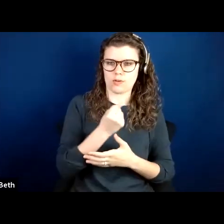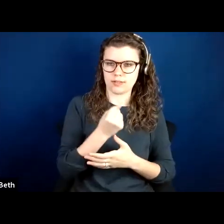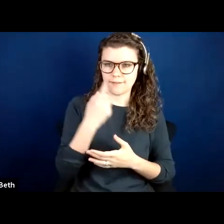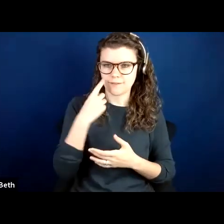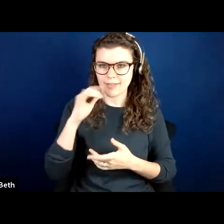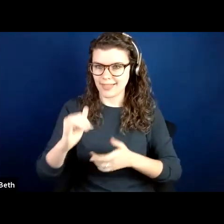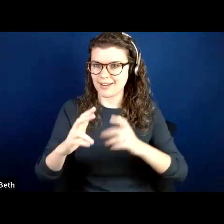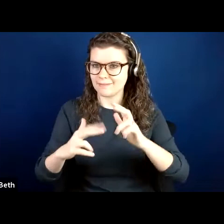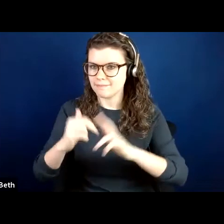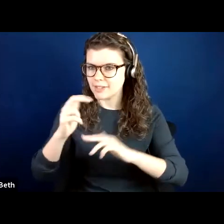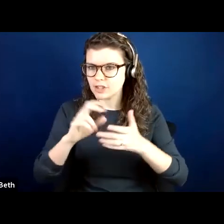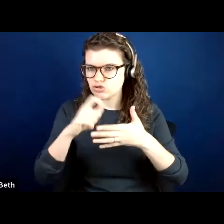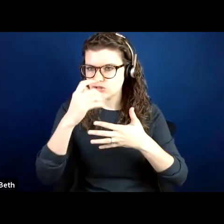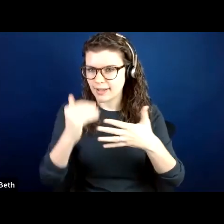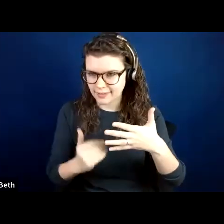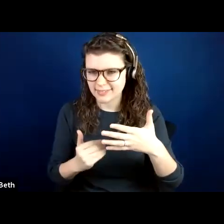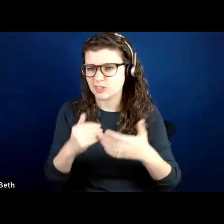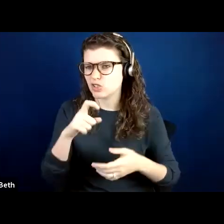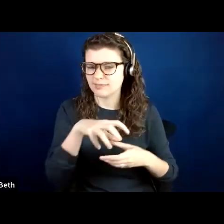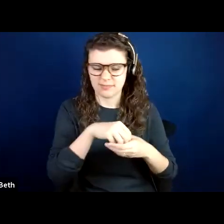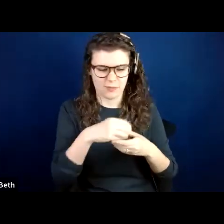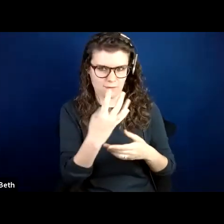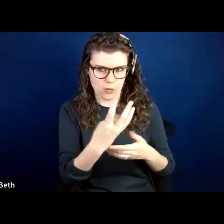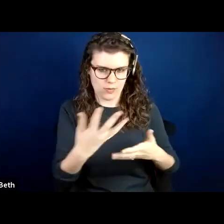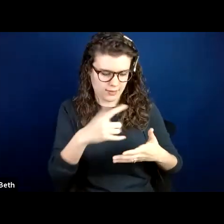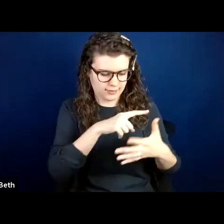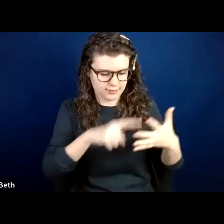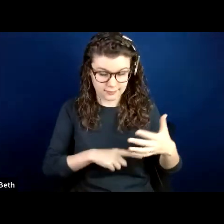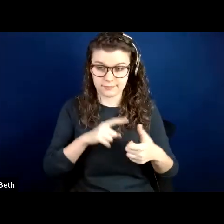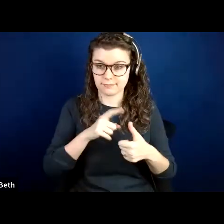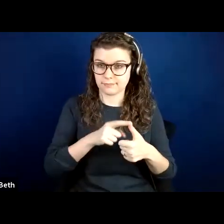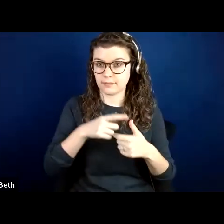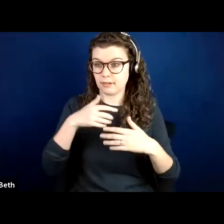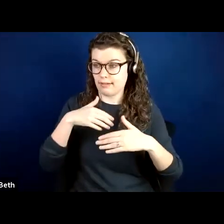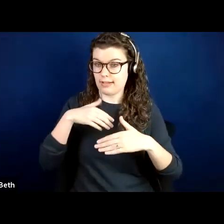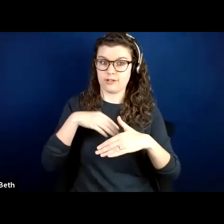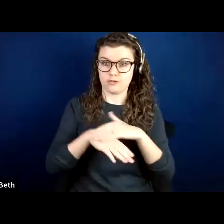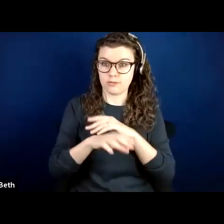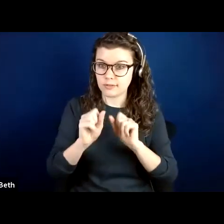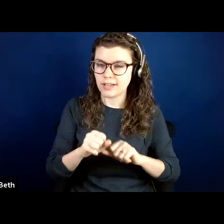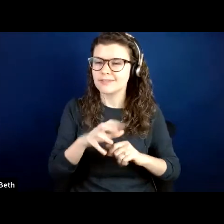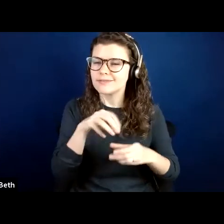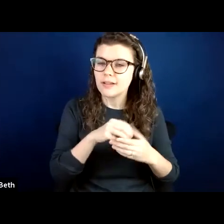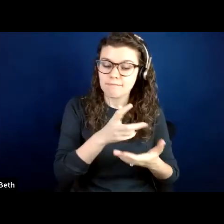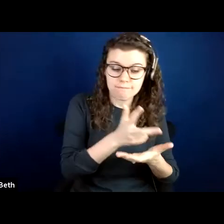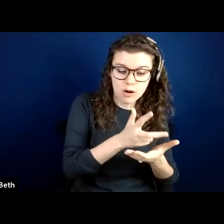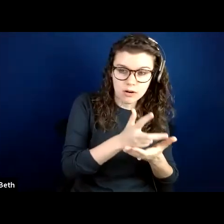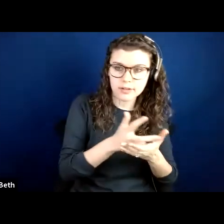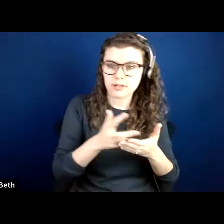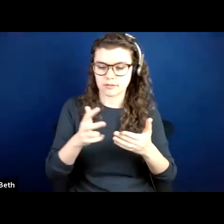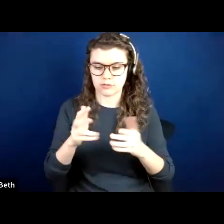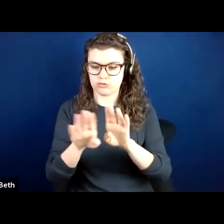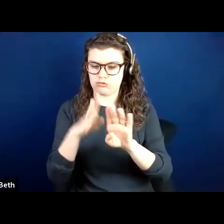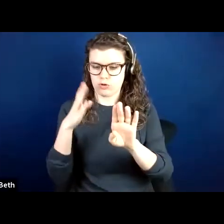facility checklist. The first priority is the approach and the entrance, which covers parking, doorways,